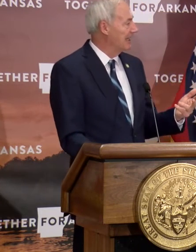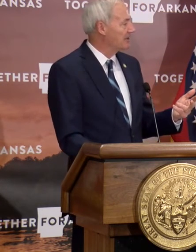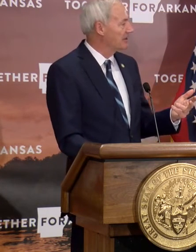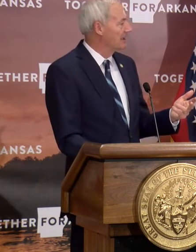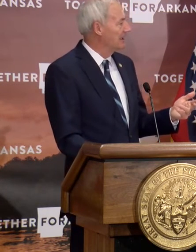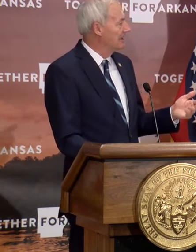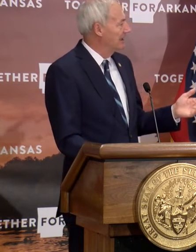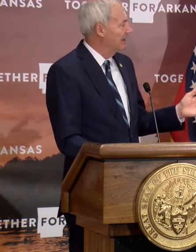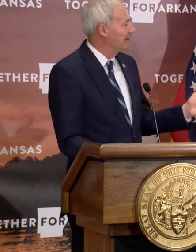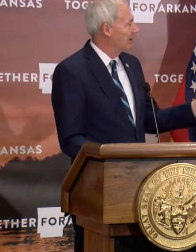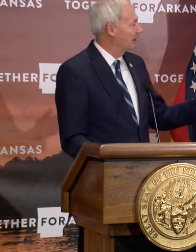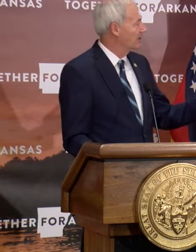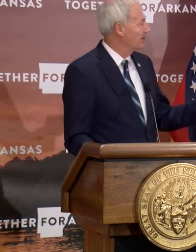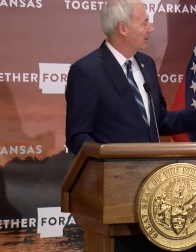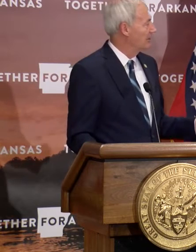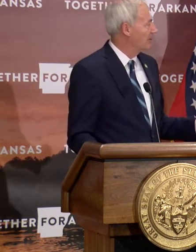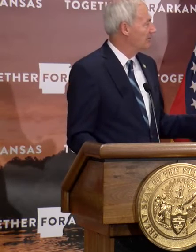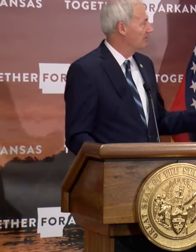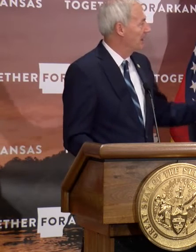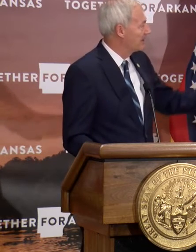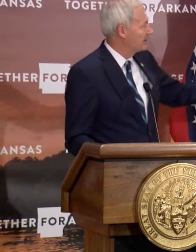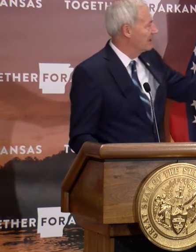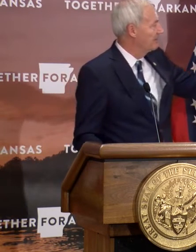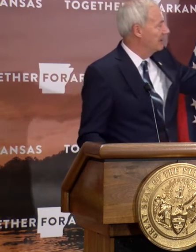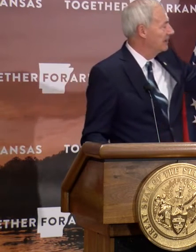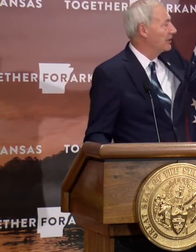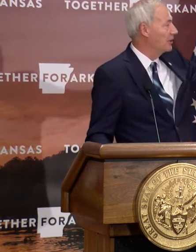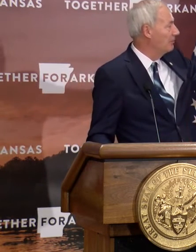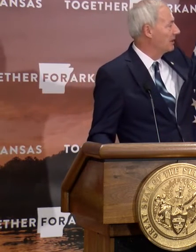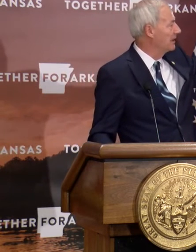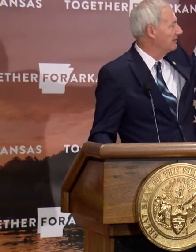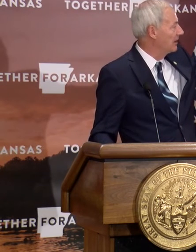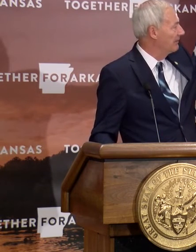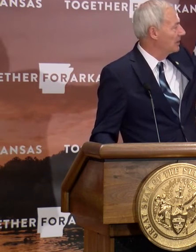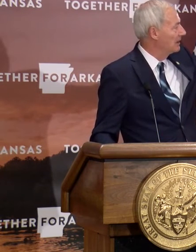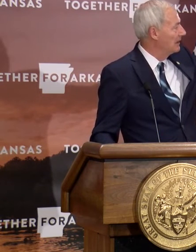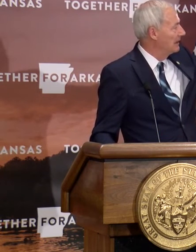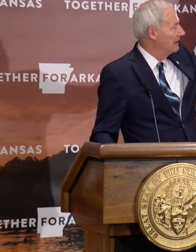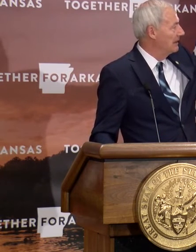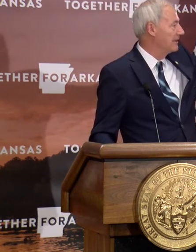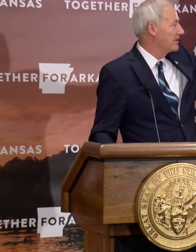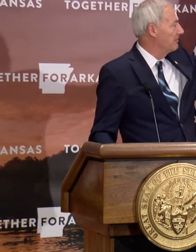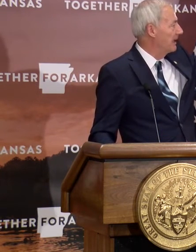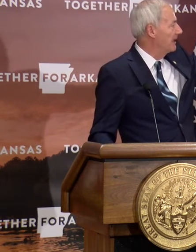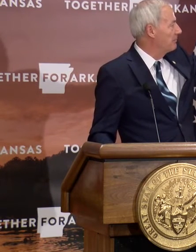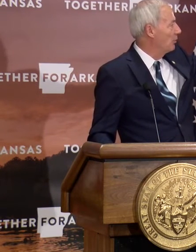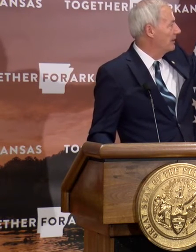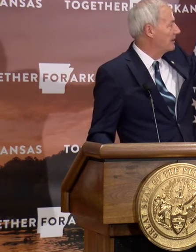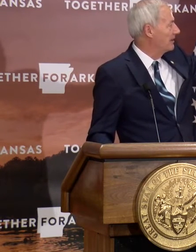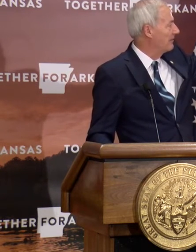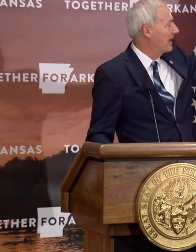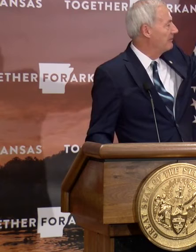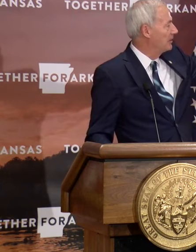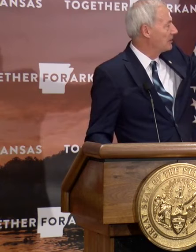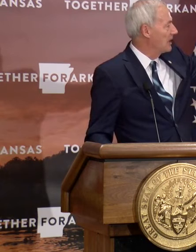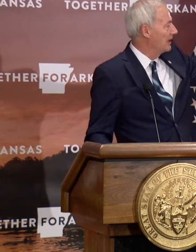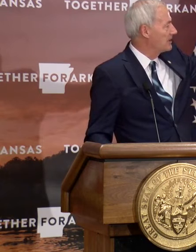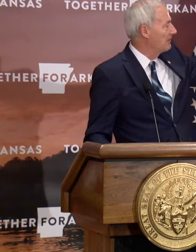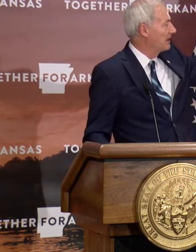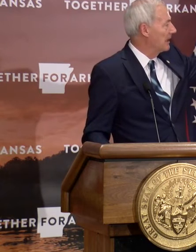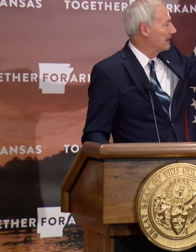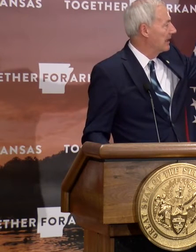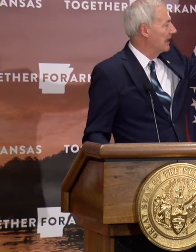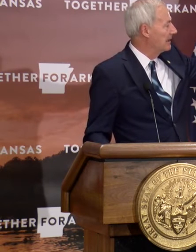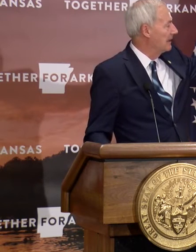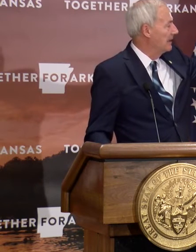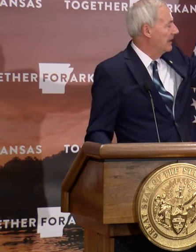seek a test. And here Arkansas, in terms of positivity and the cumulative level, is about 8.5, it looks like,